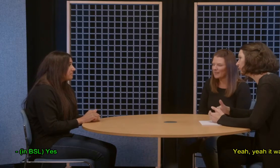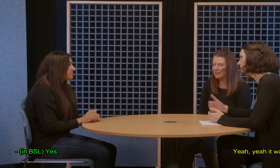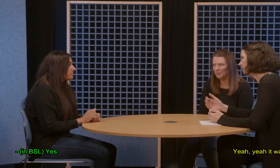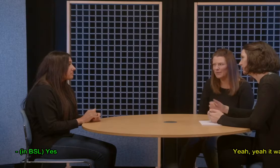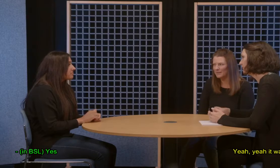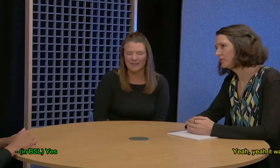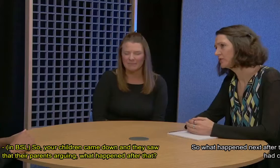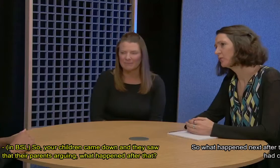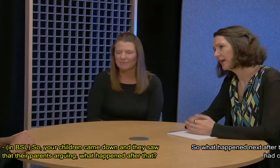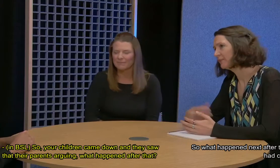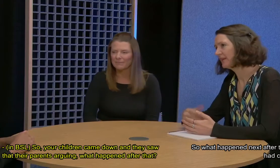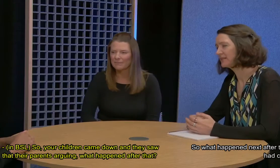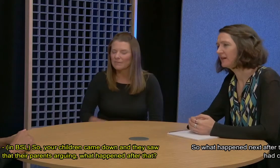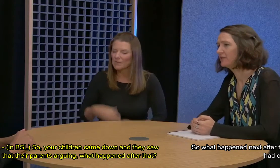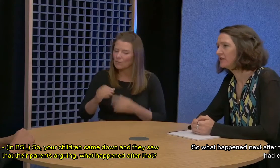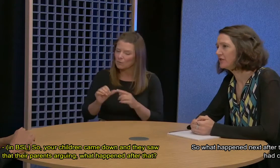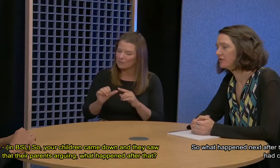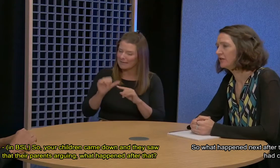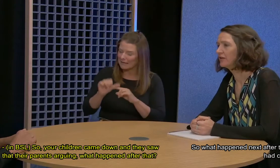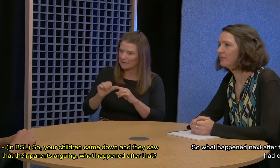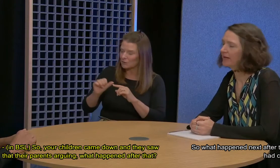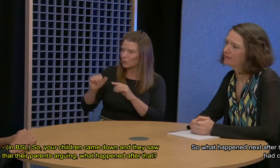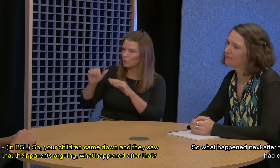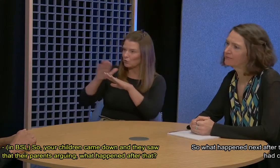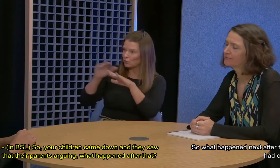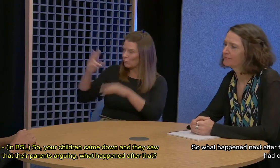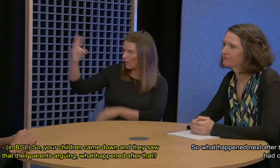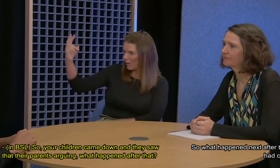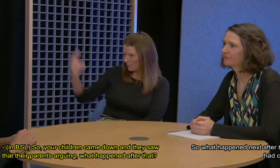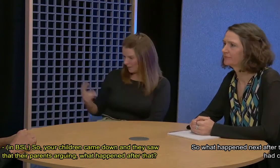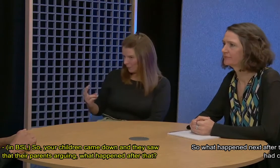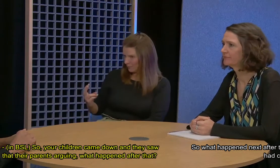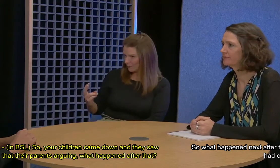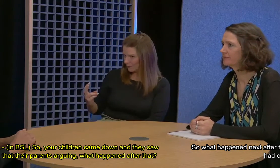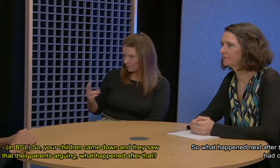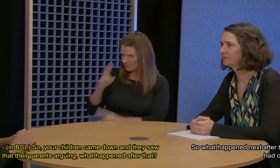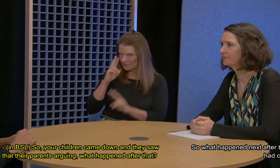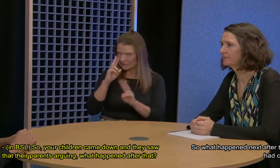Yeah, it was, yeah. So what happened next after the children had come down?